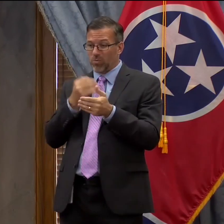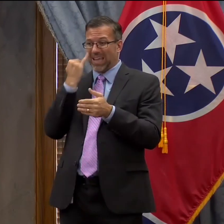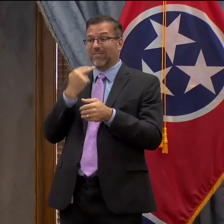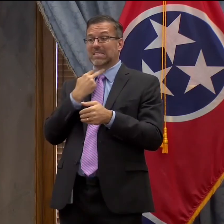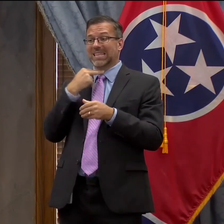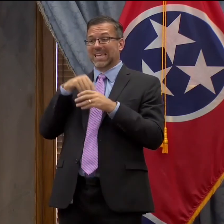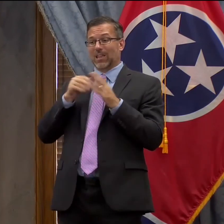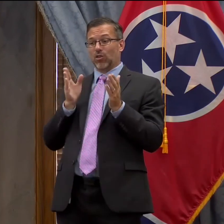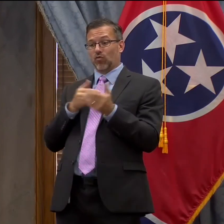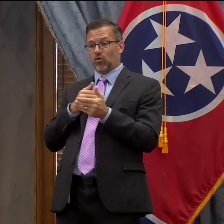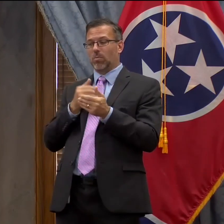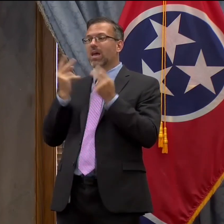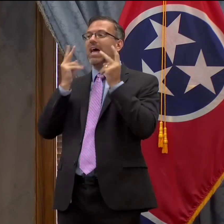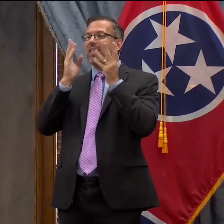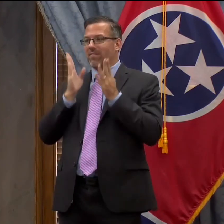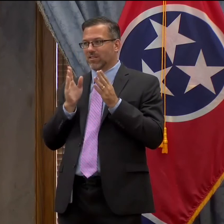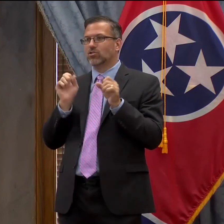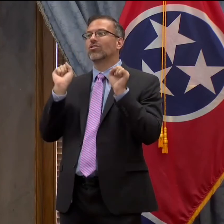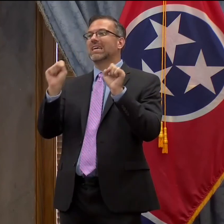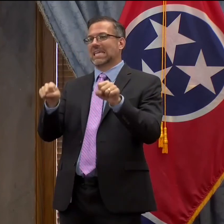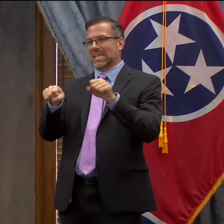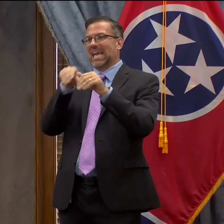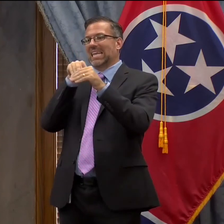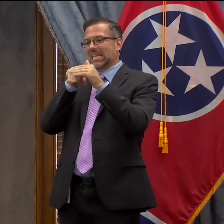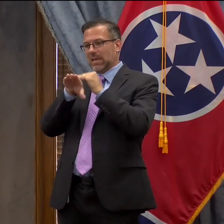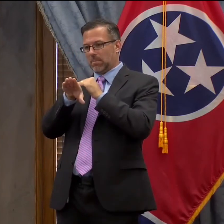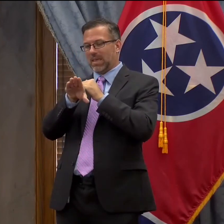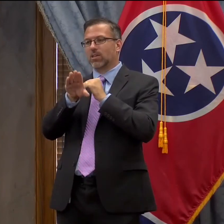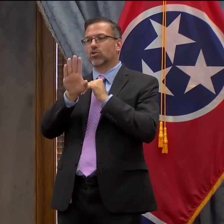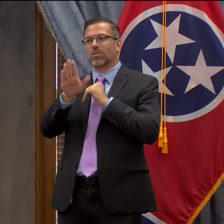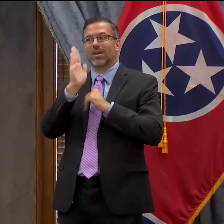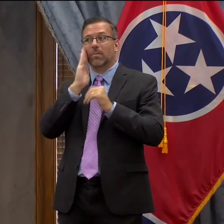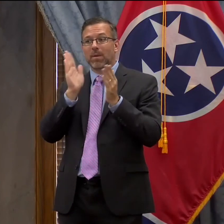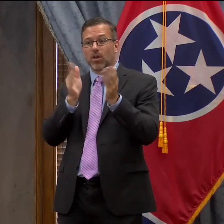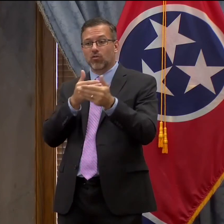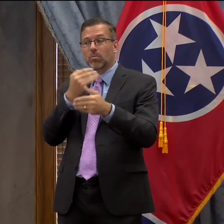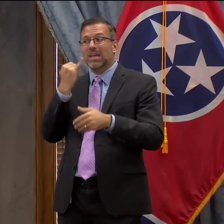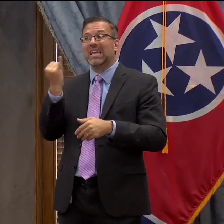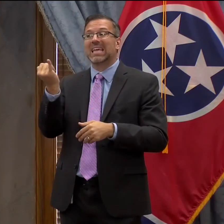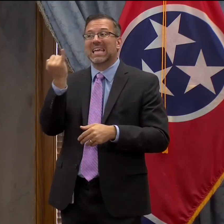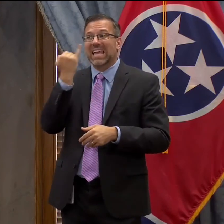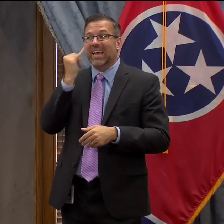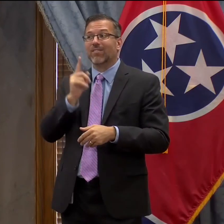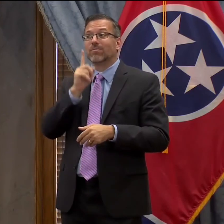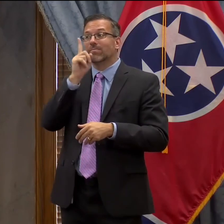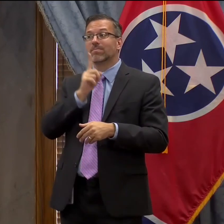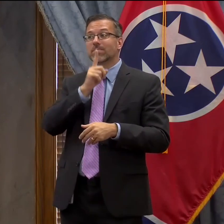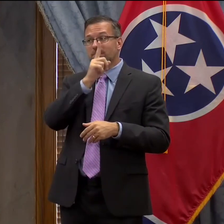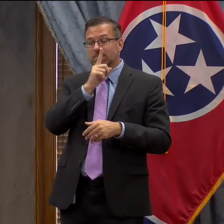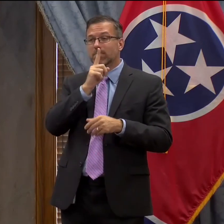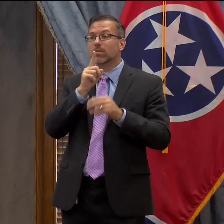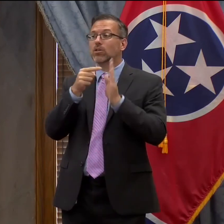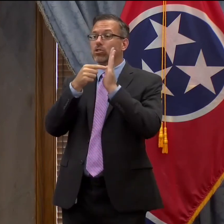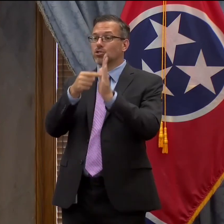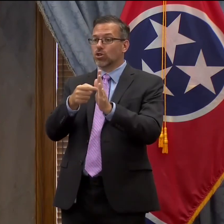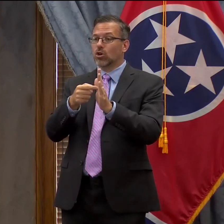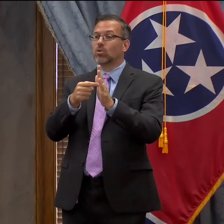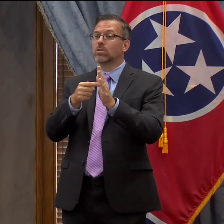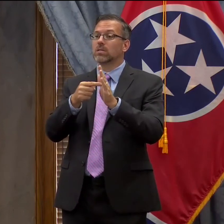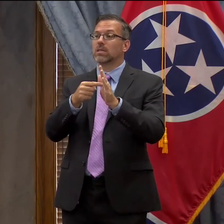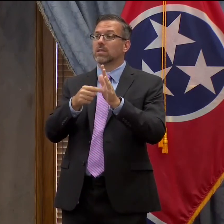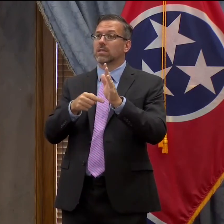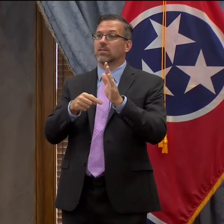that person, the visitor, can come into the resident's room if that visitor has a negative test, either a negative PCR